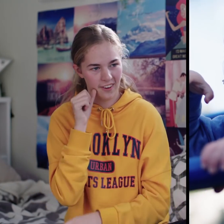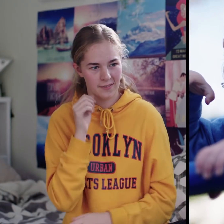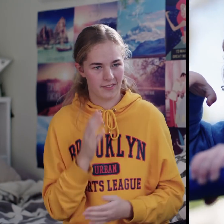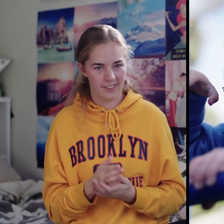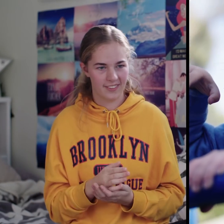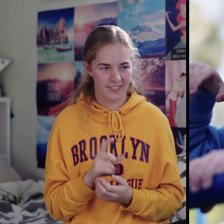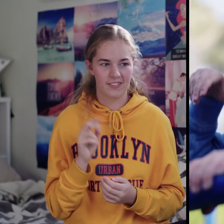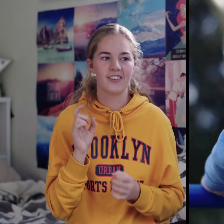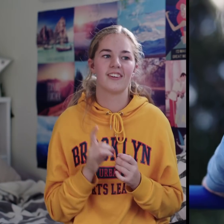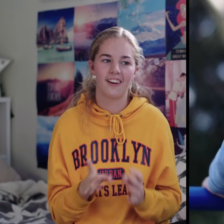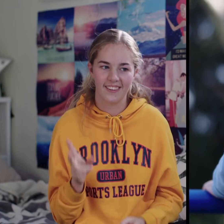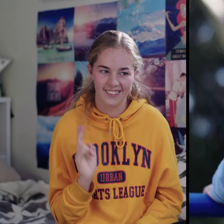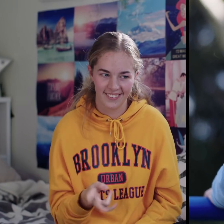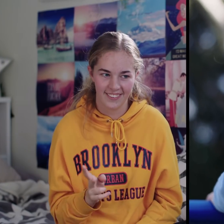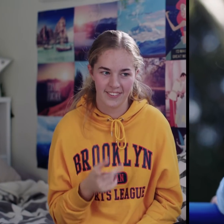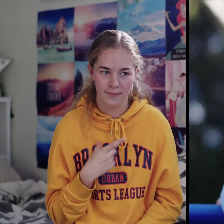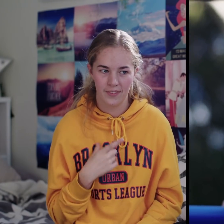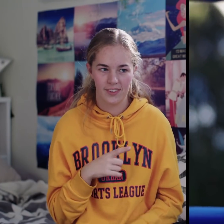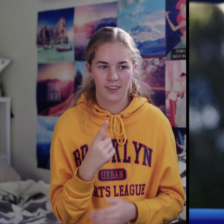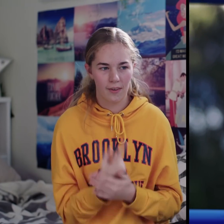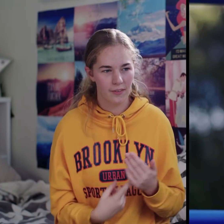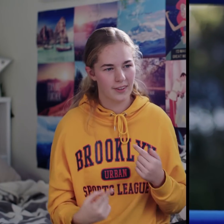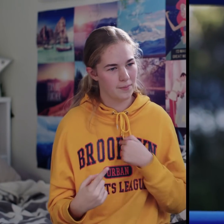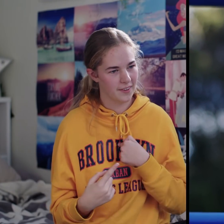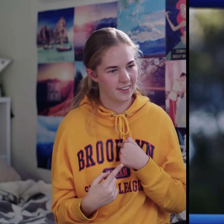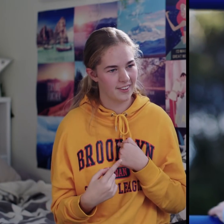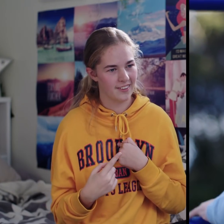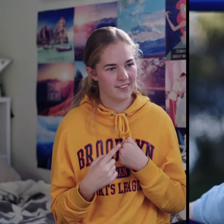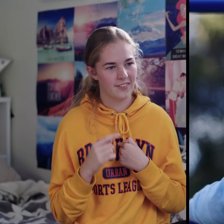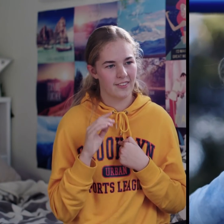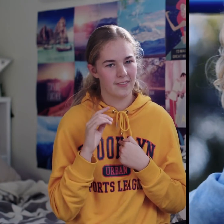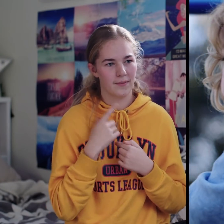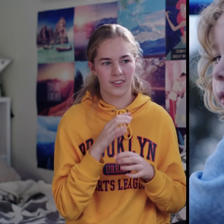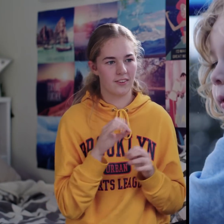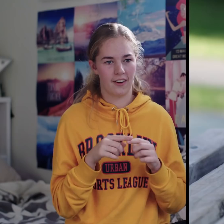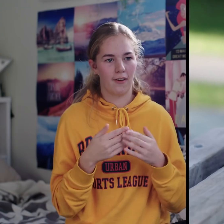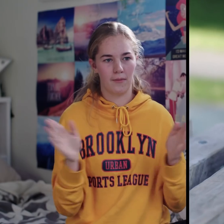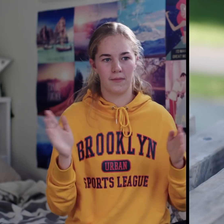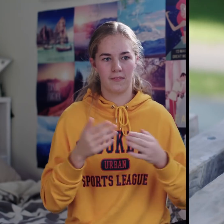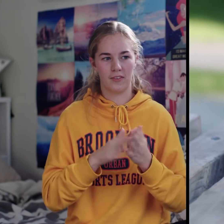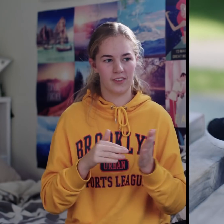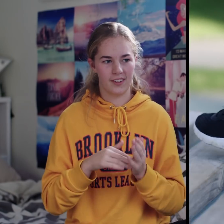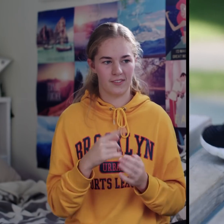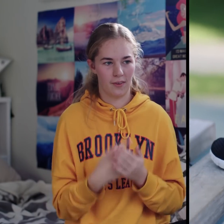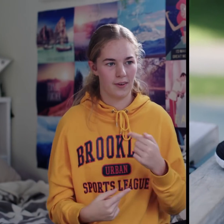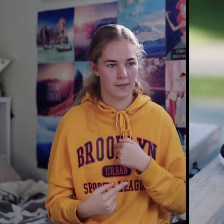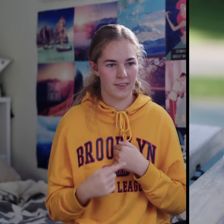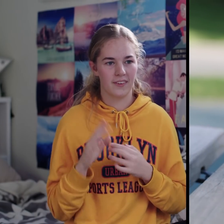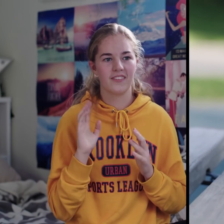You know, all the work that's been done for me, all the doors they've opened, why can't that just be there for Carter? Like, come